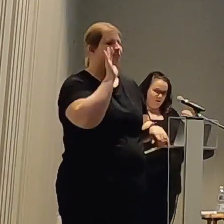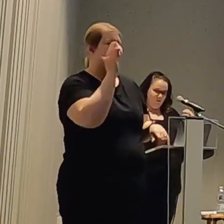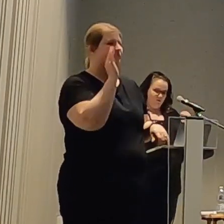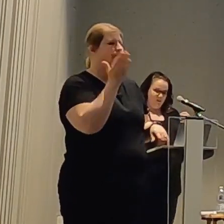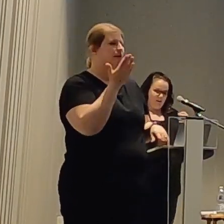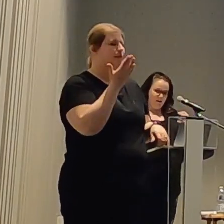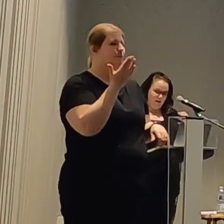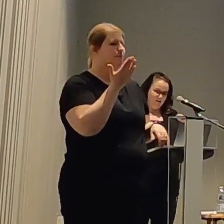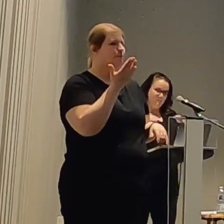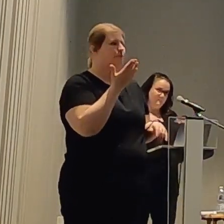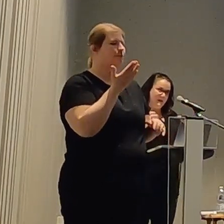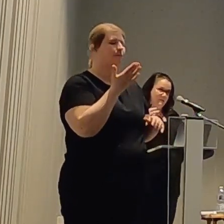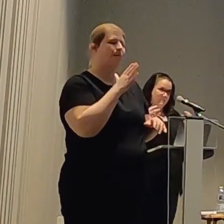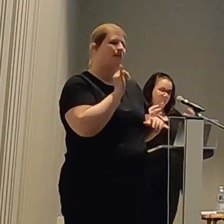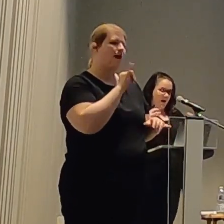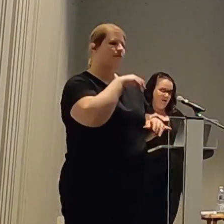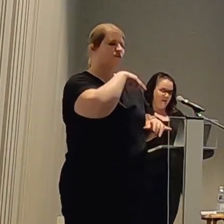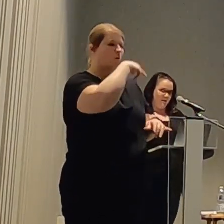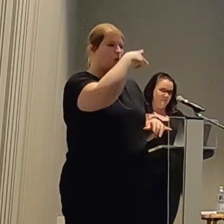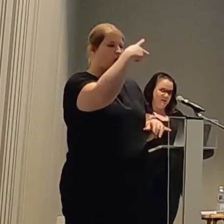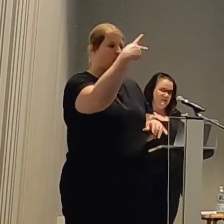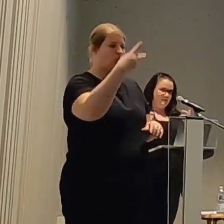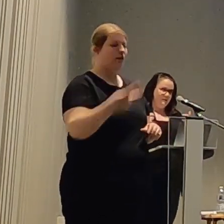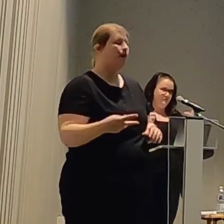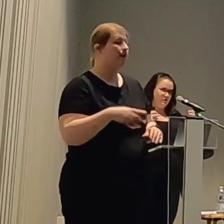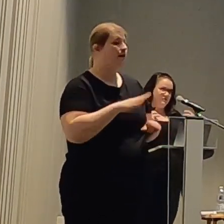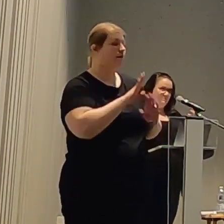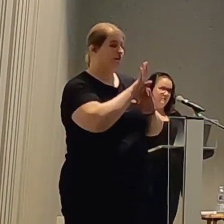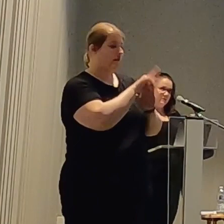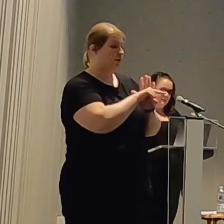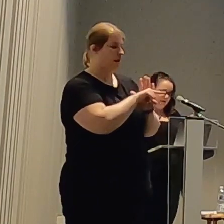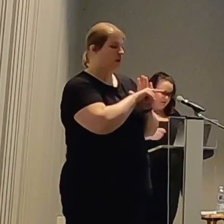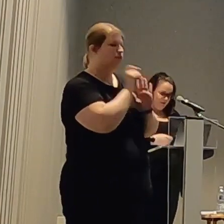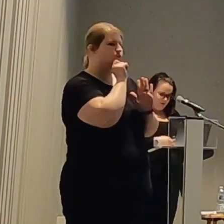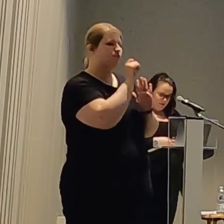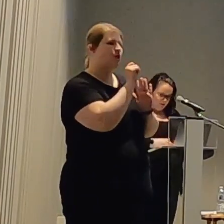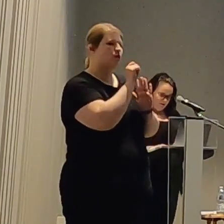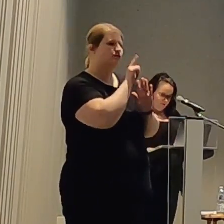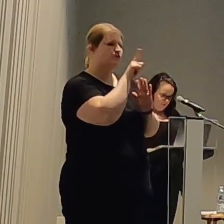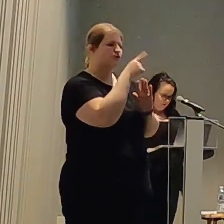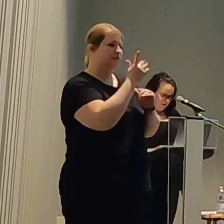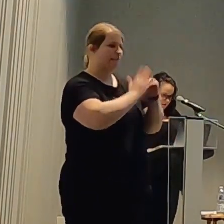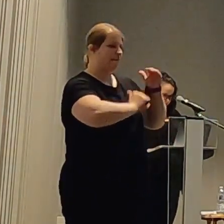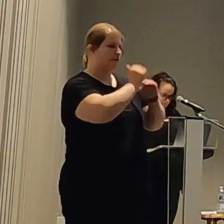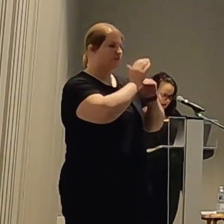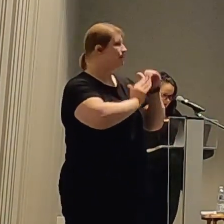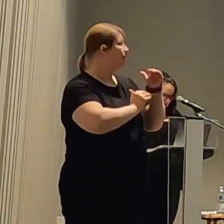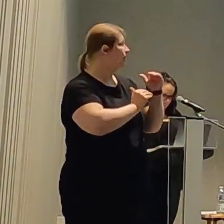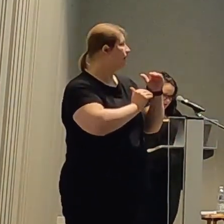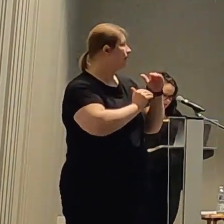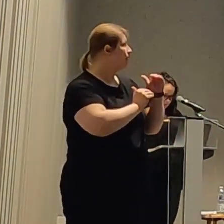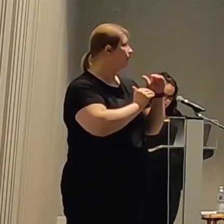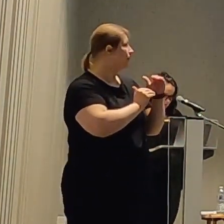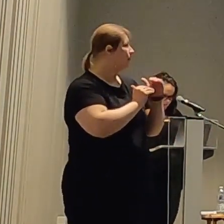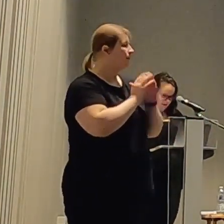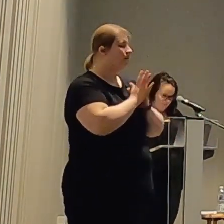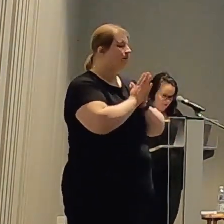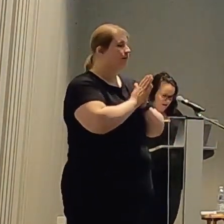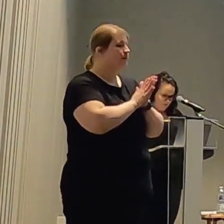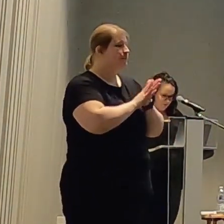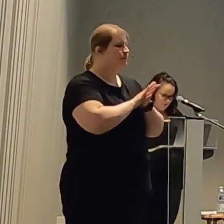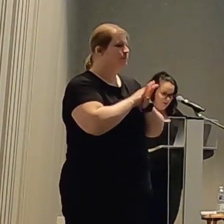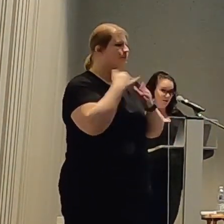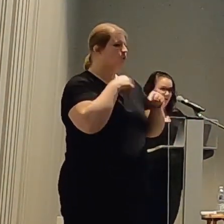almost falling through the air, and the background, instead of just a building, a kind of black building, let me go